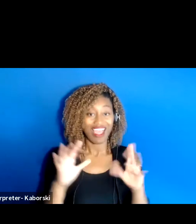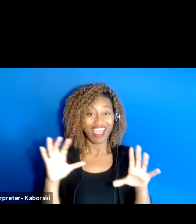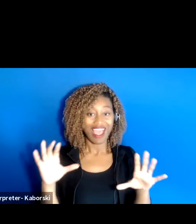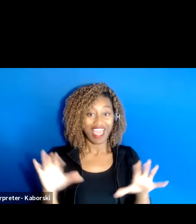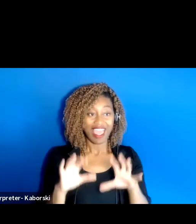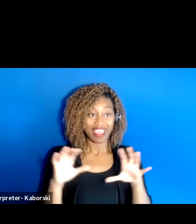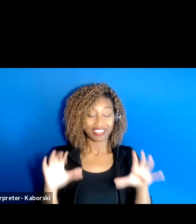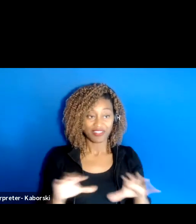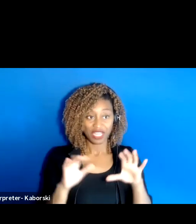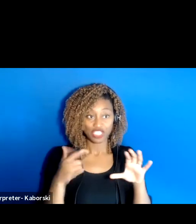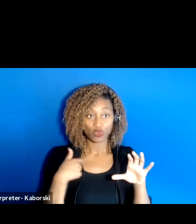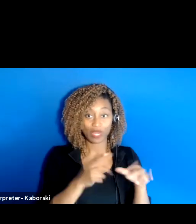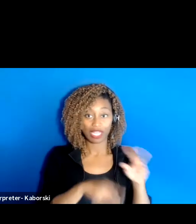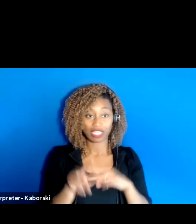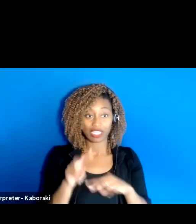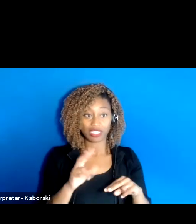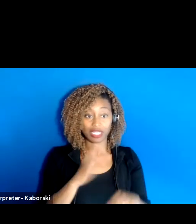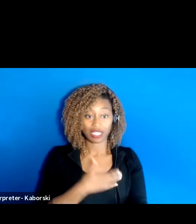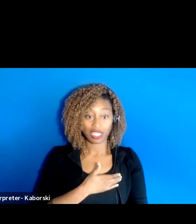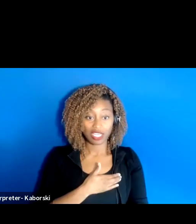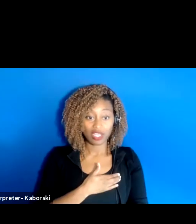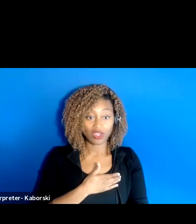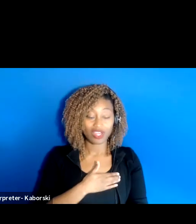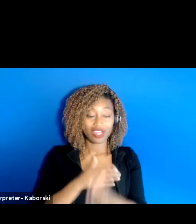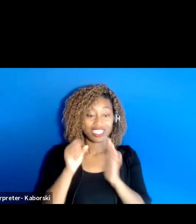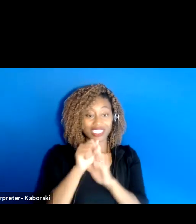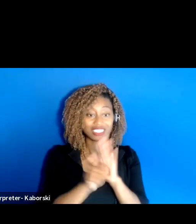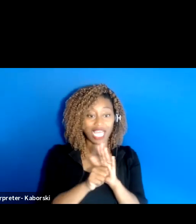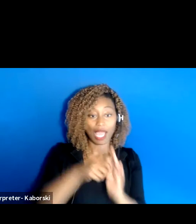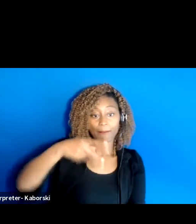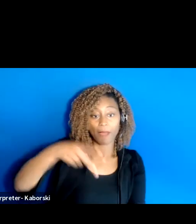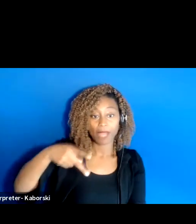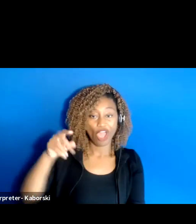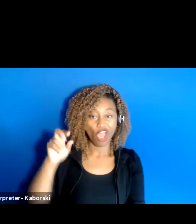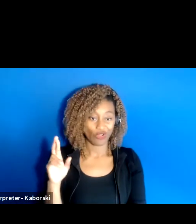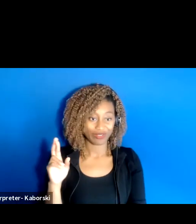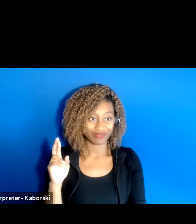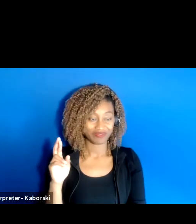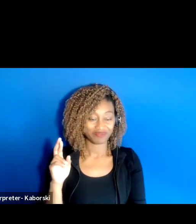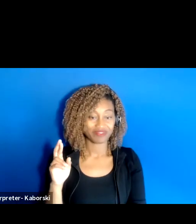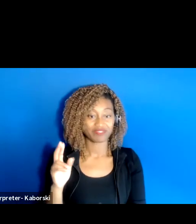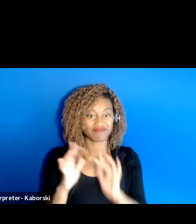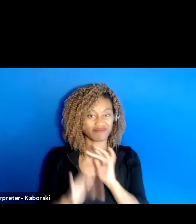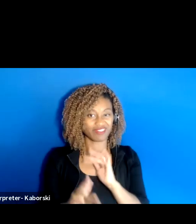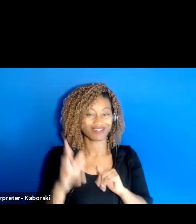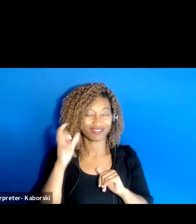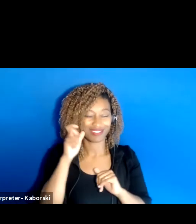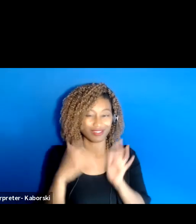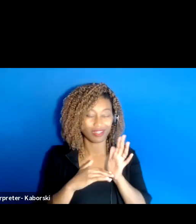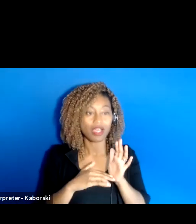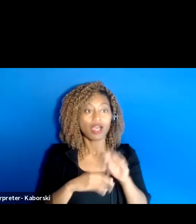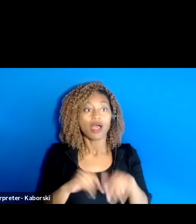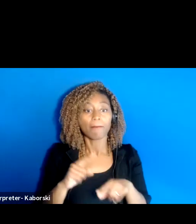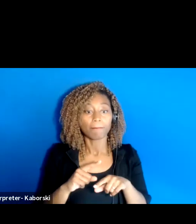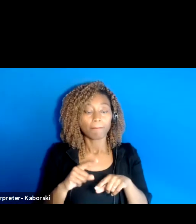at our state PPRs and looked at what type of services were being